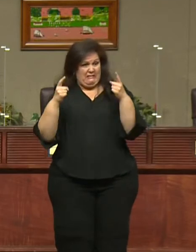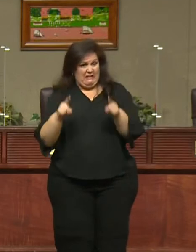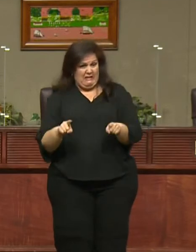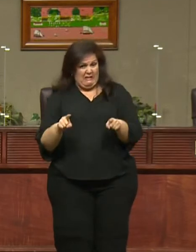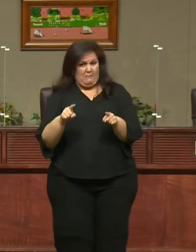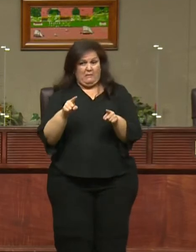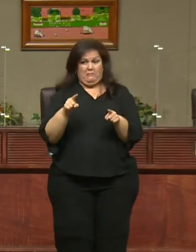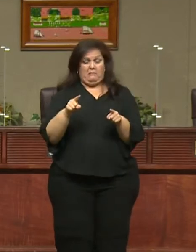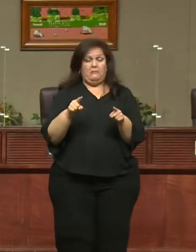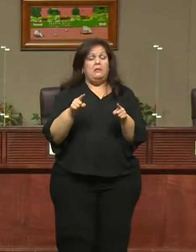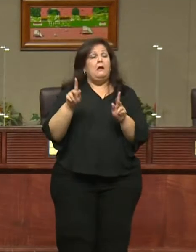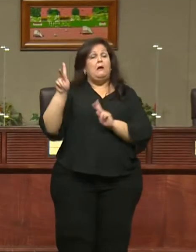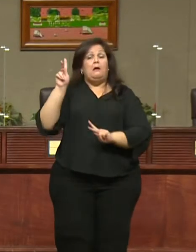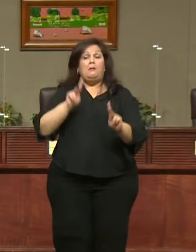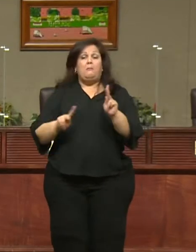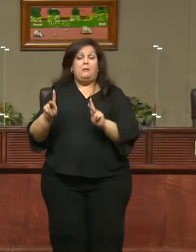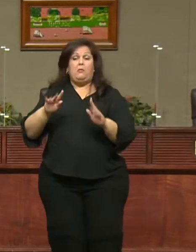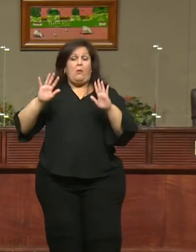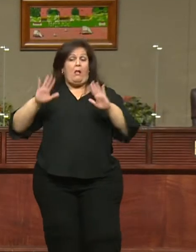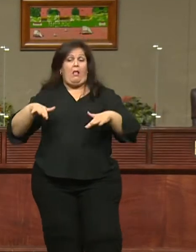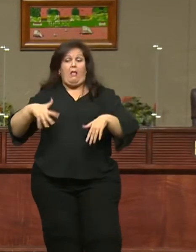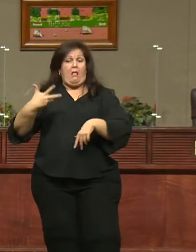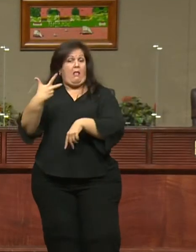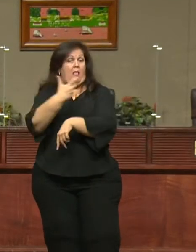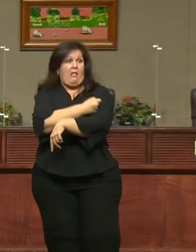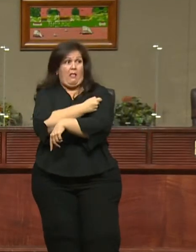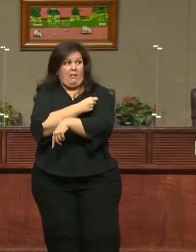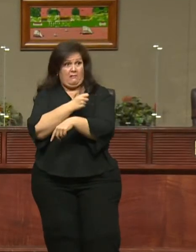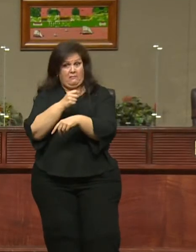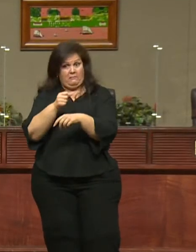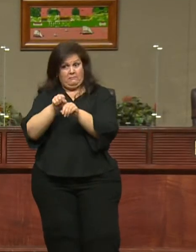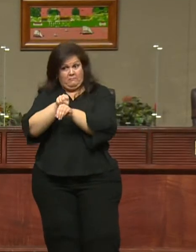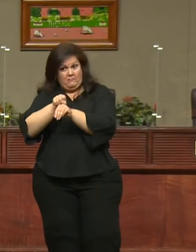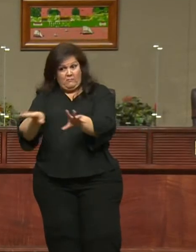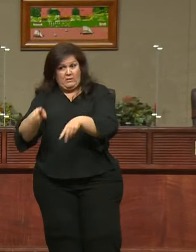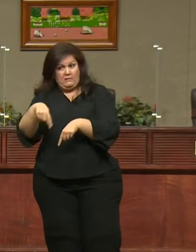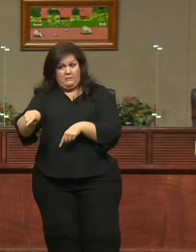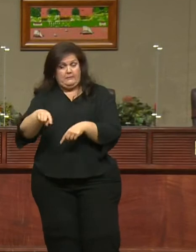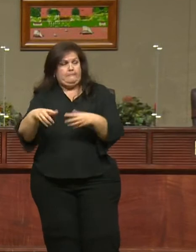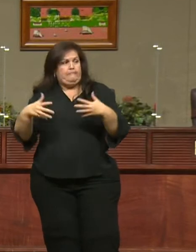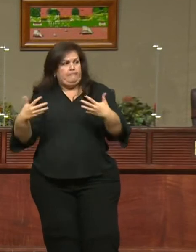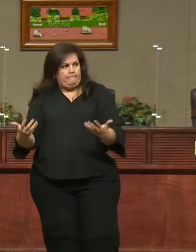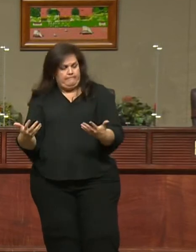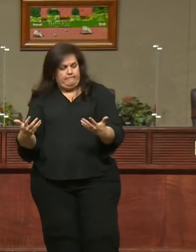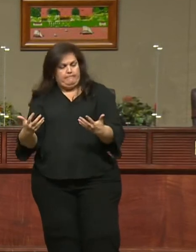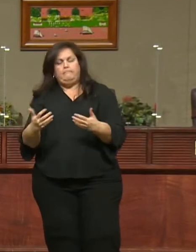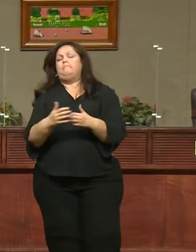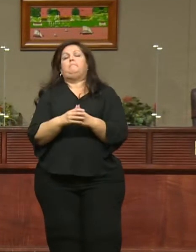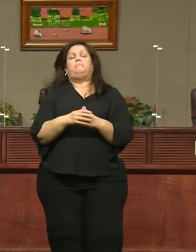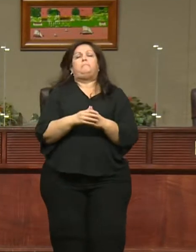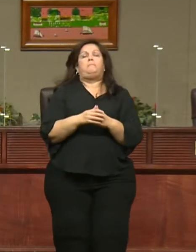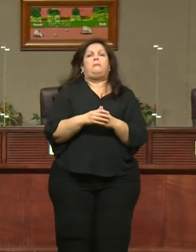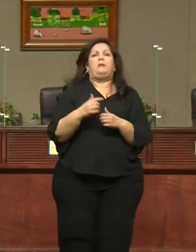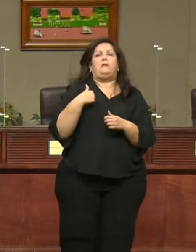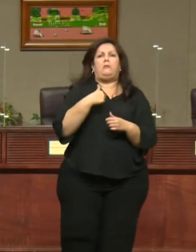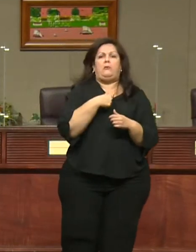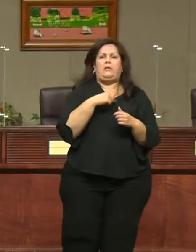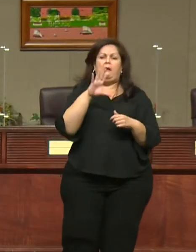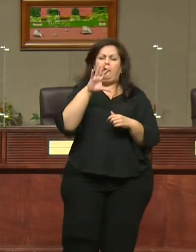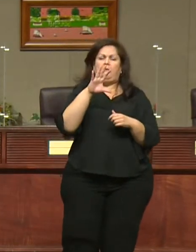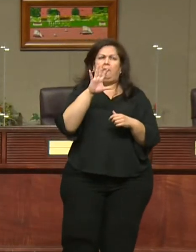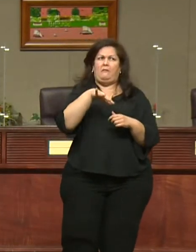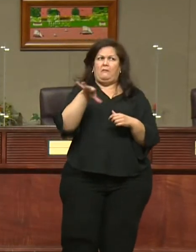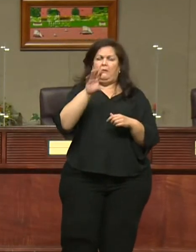not eligible or have decided not to get vaccinated. Now, the fact that we are above 50%, we are